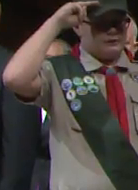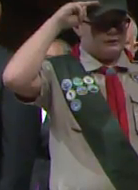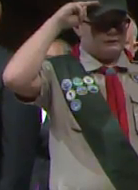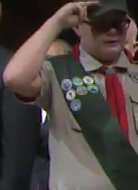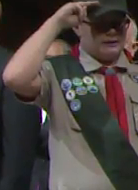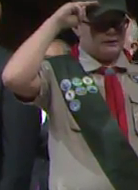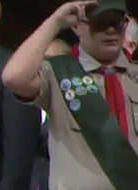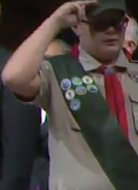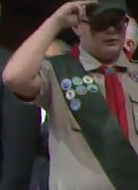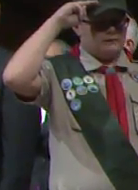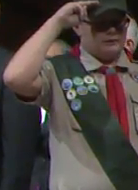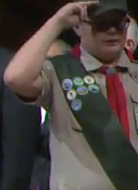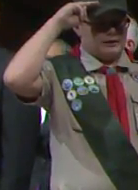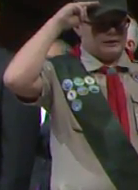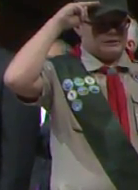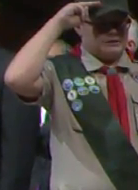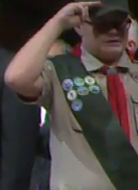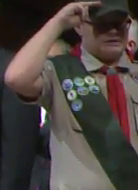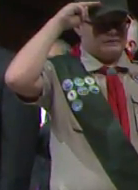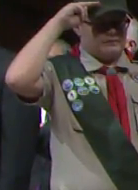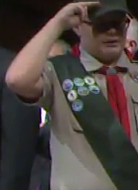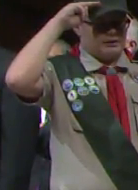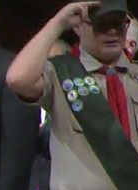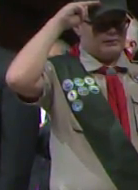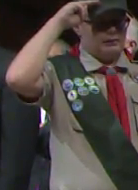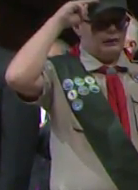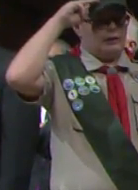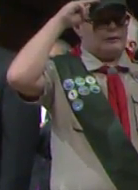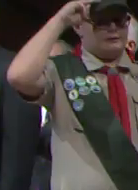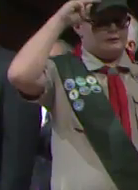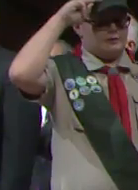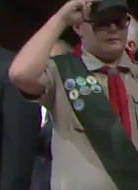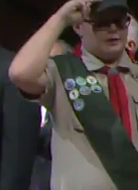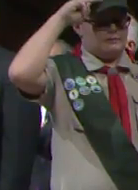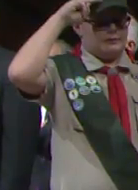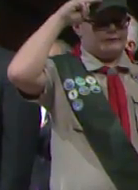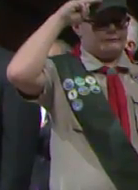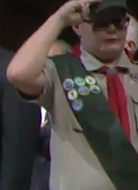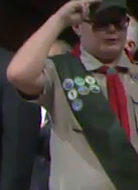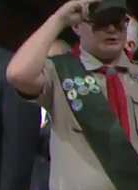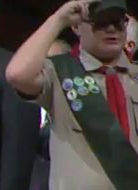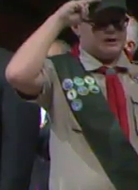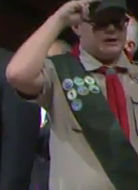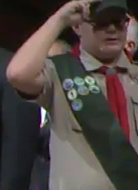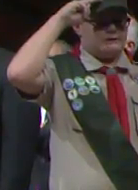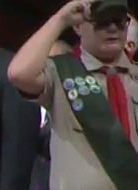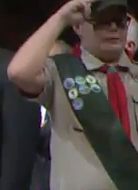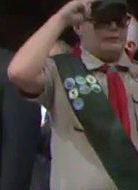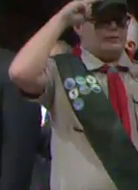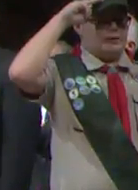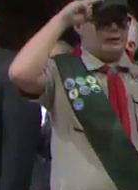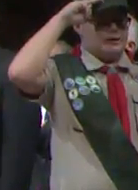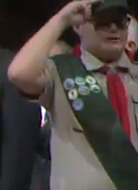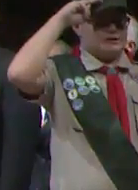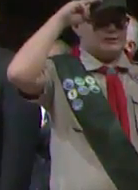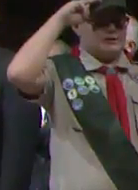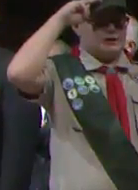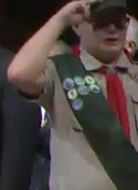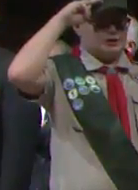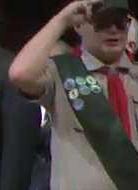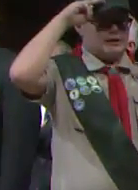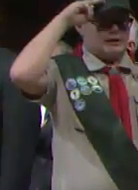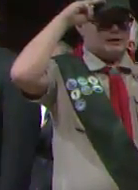allegiance to the flag of the United States of America and to the republic for which it stands, one